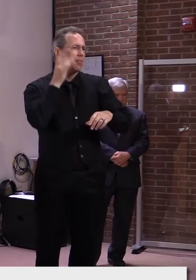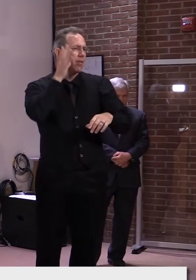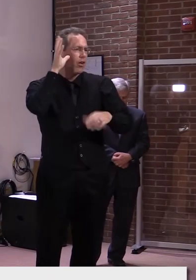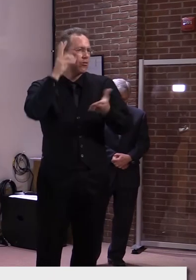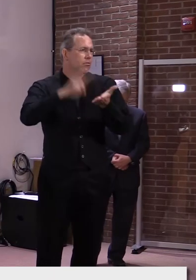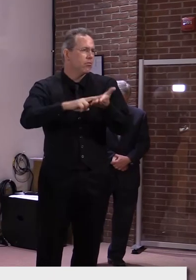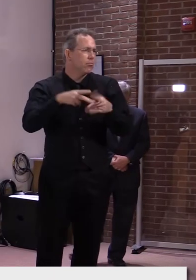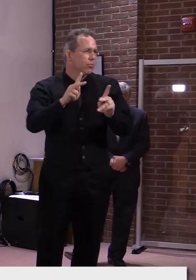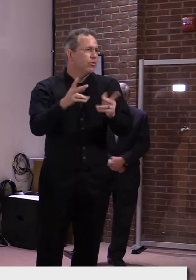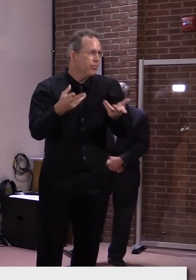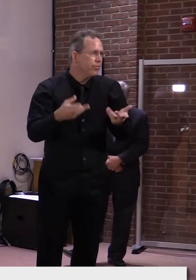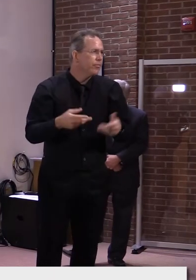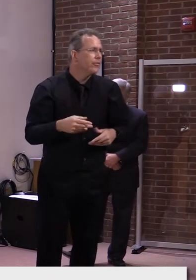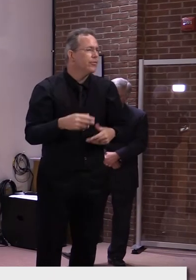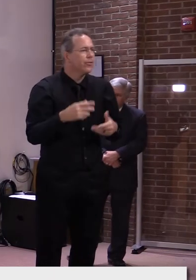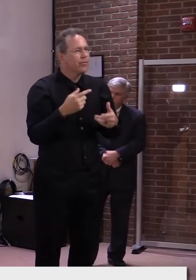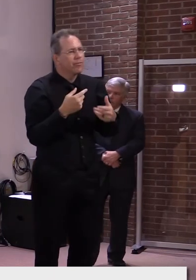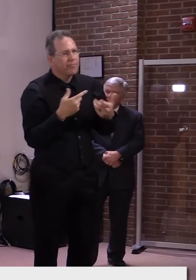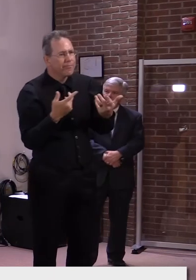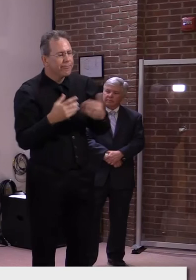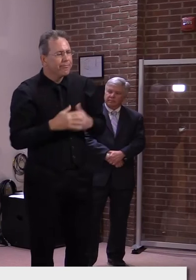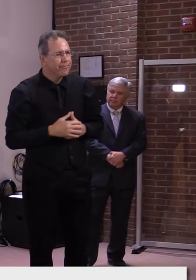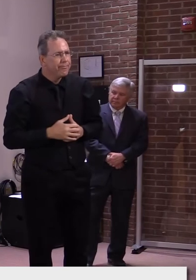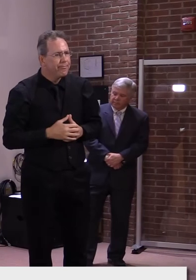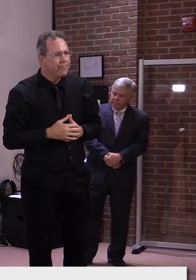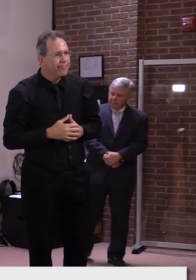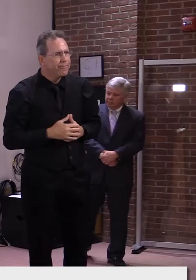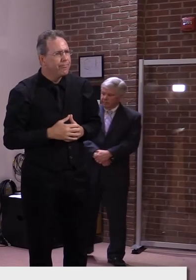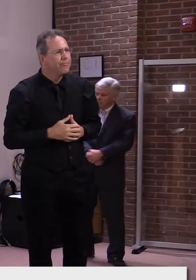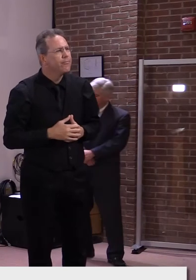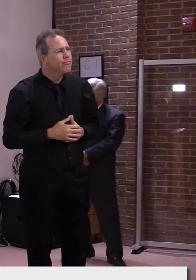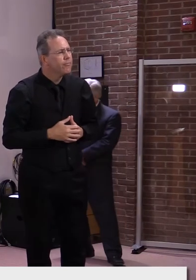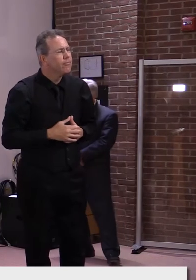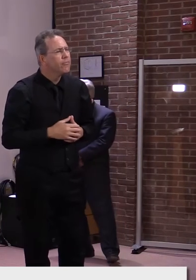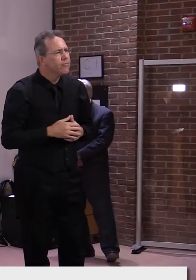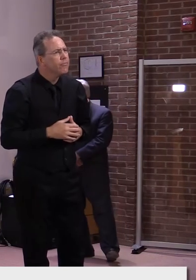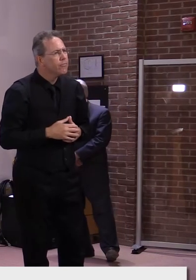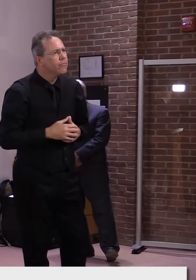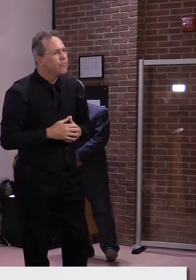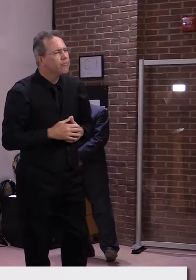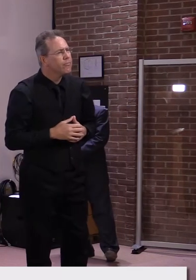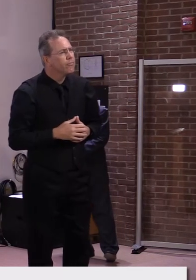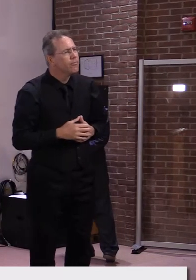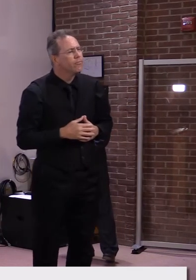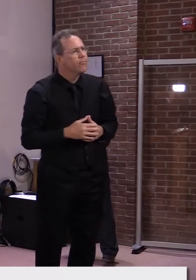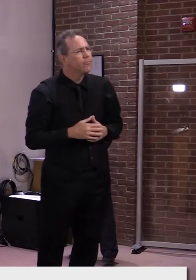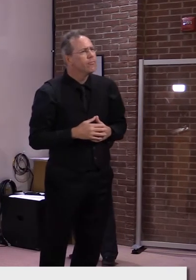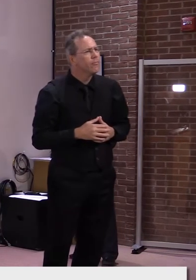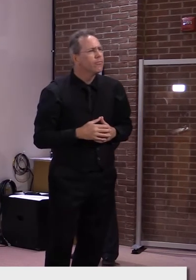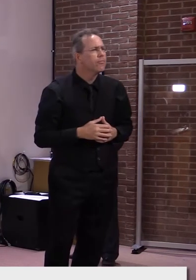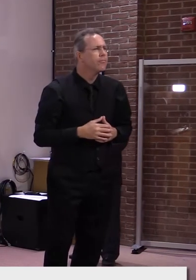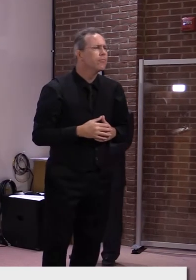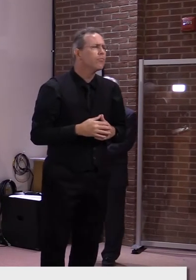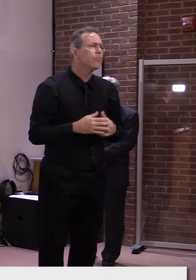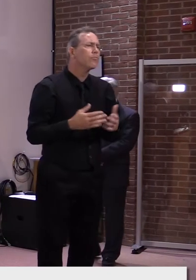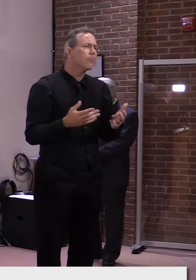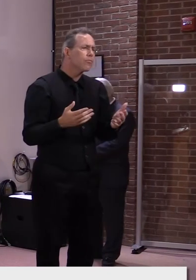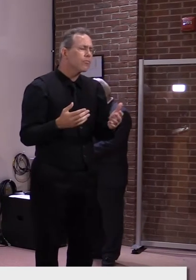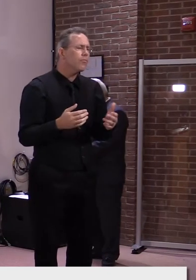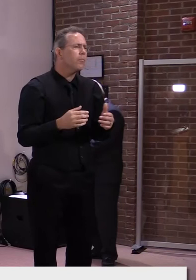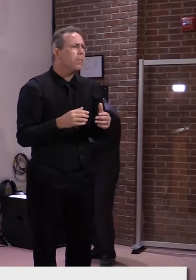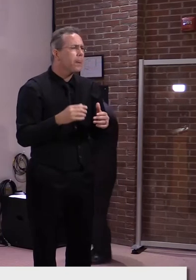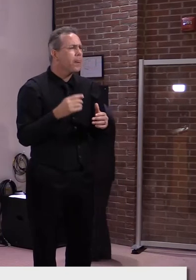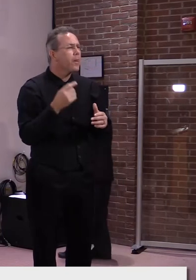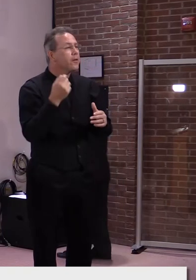that complicates things a bit as well. And the long-term effect, you know, it's helpful for the summer, but many of